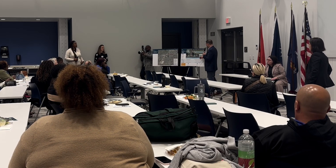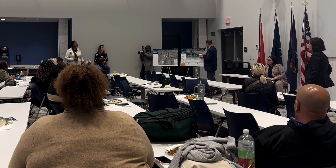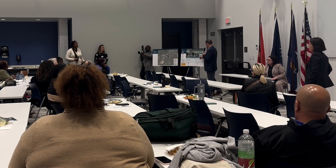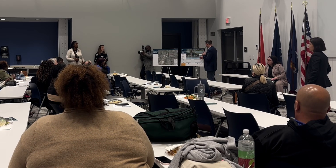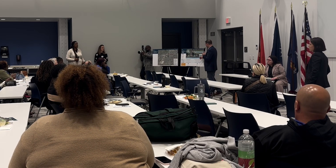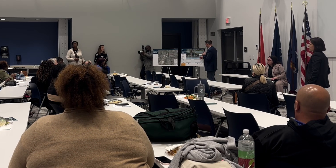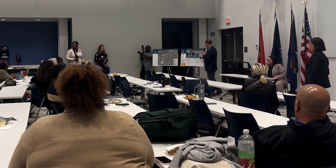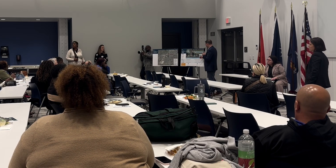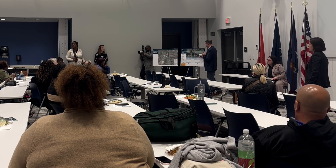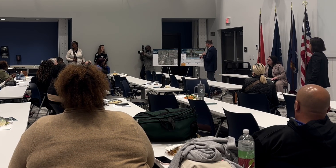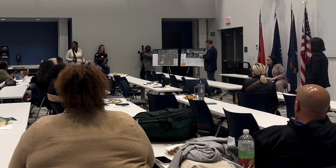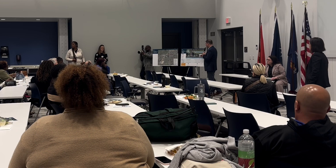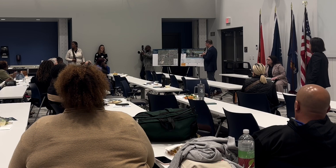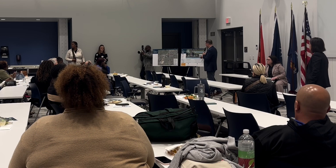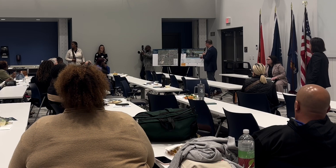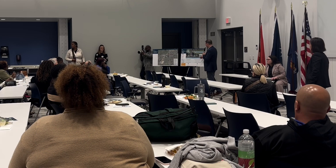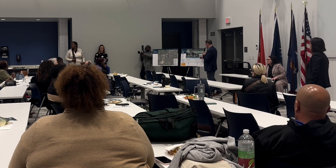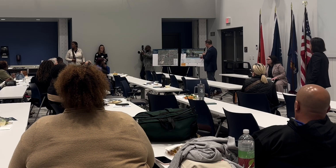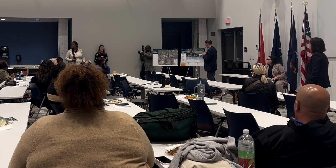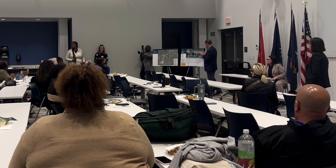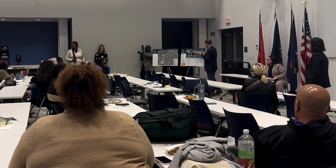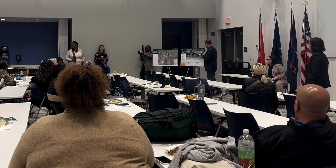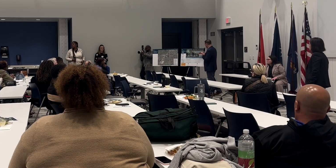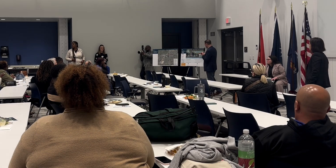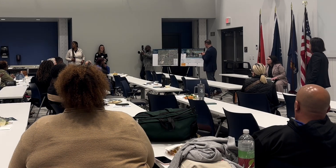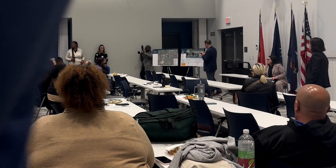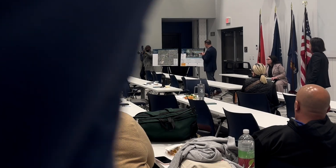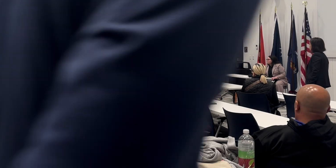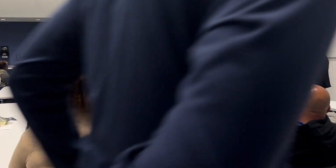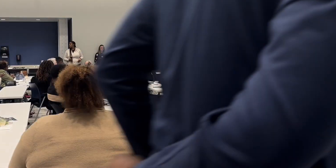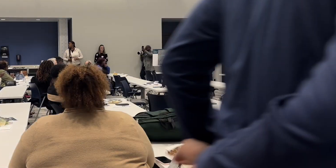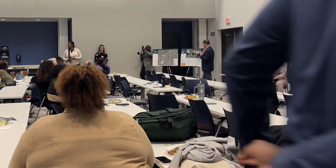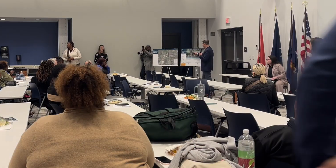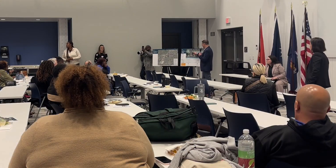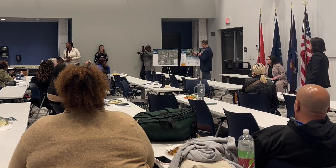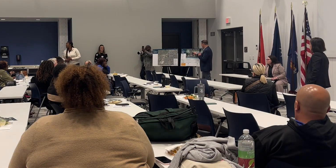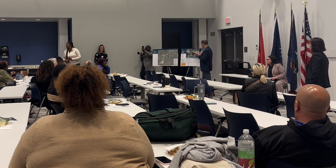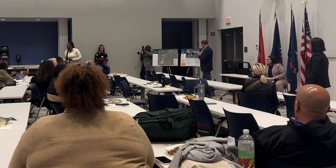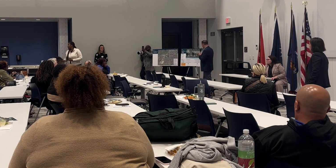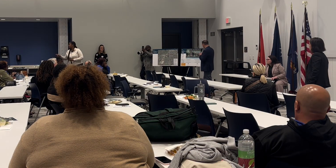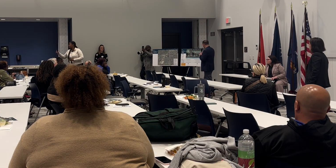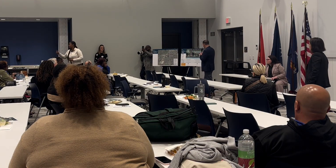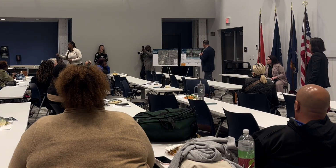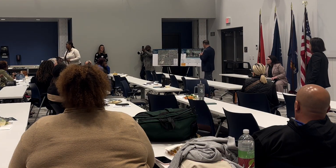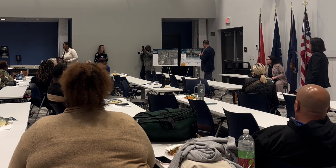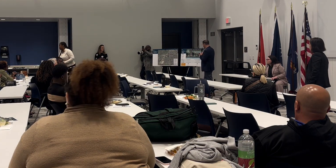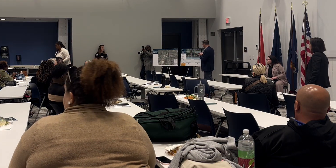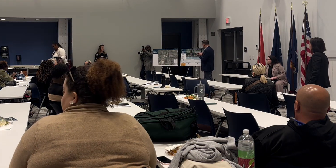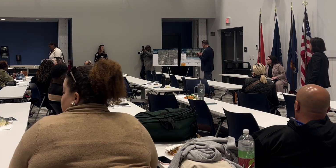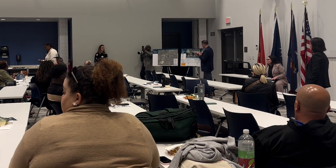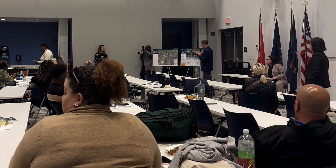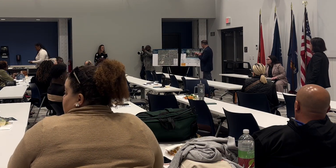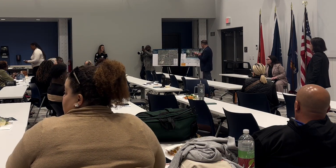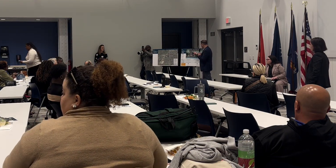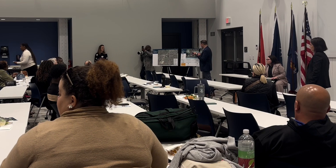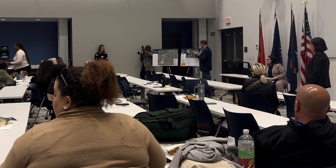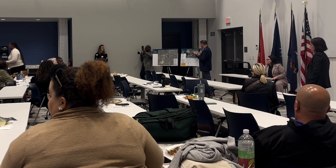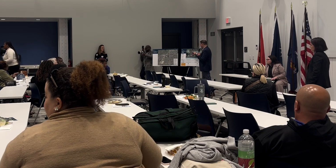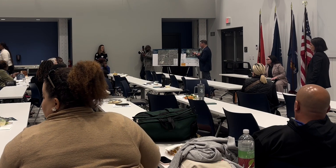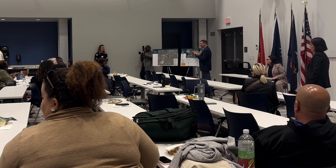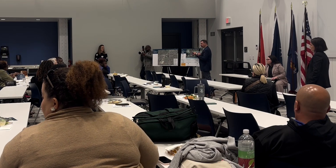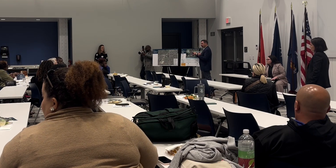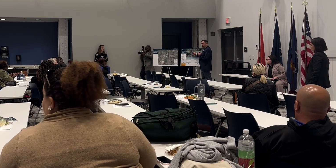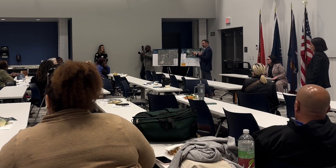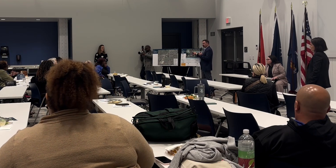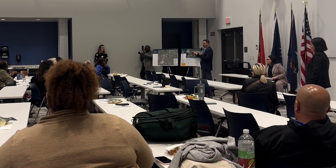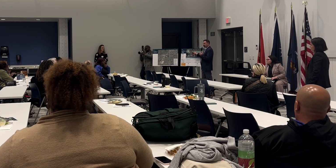so there's no, if this tunnel is done, all of the rock has to come back